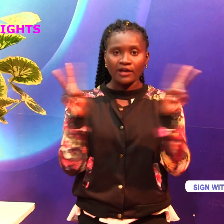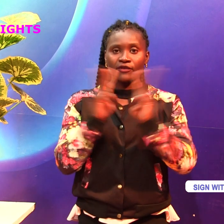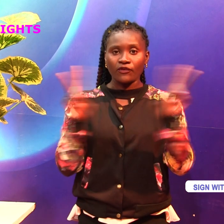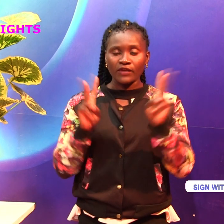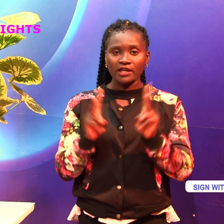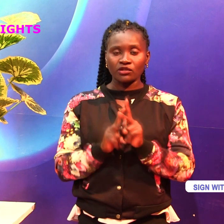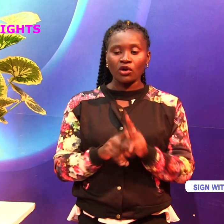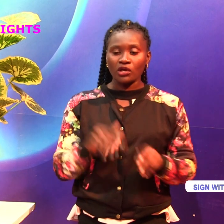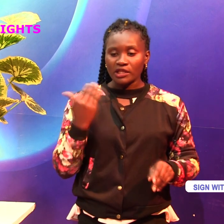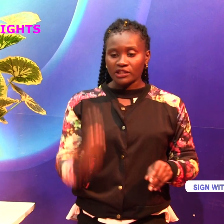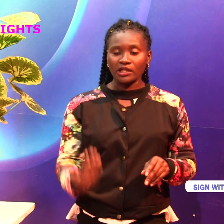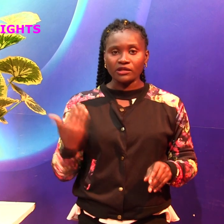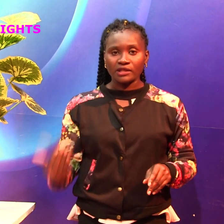for very. So children,